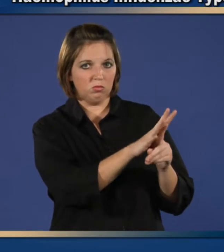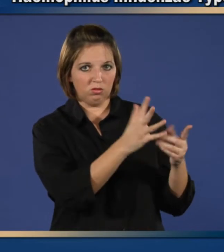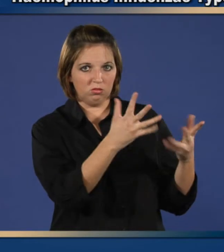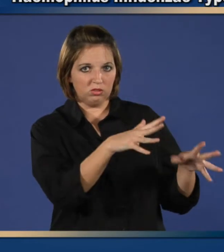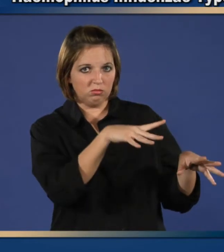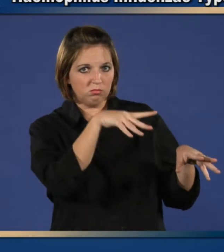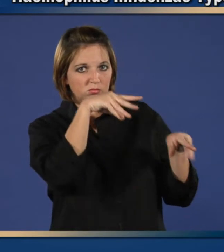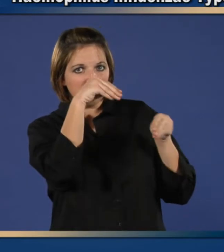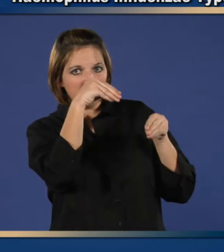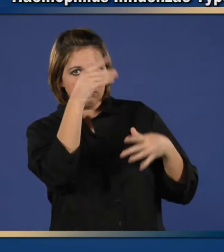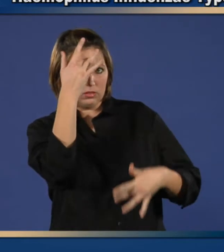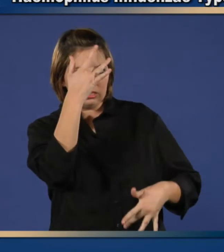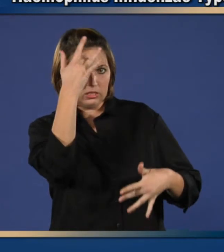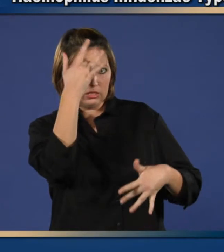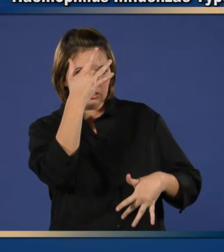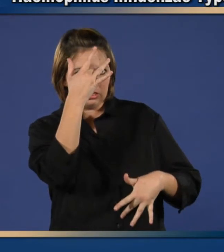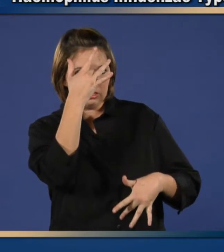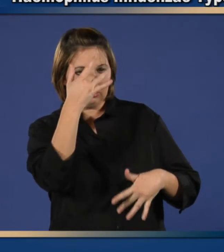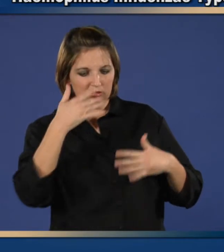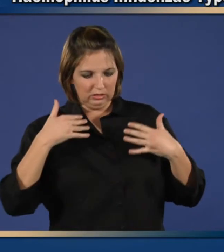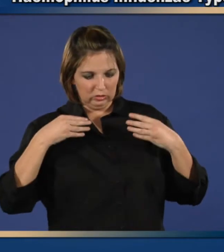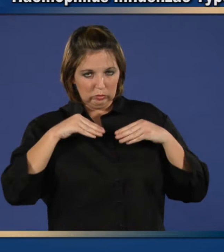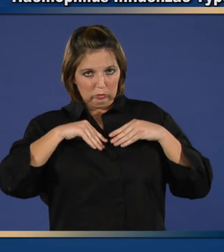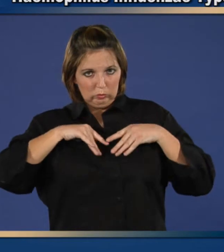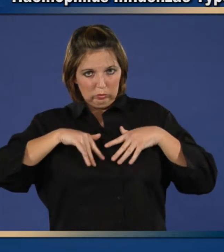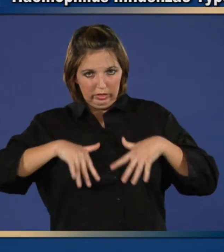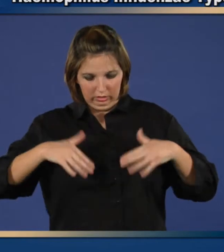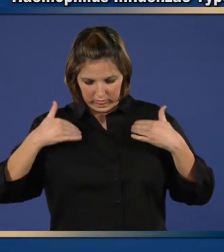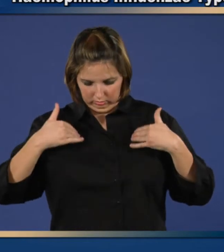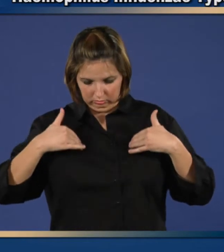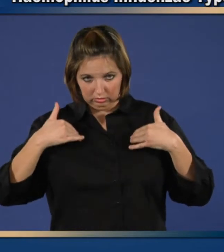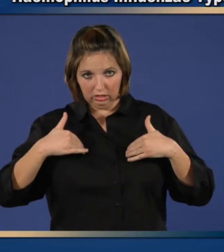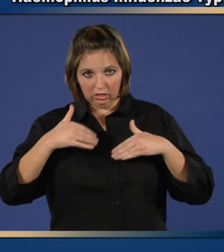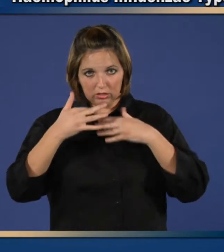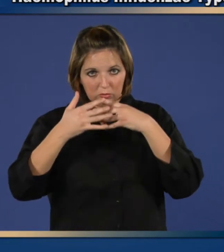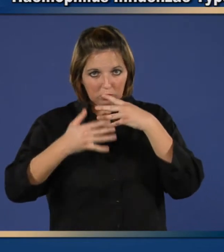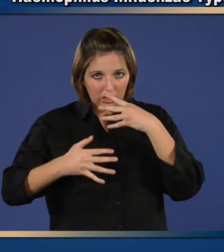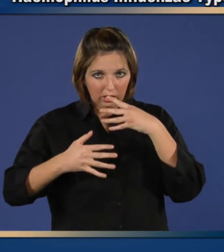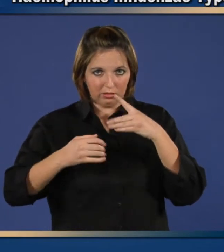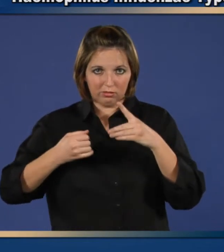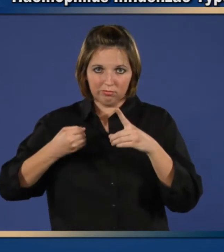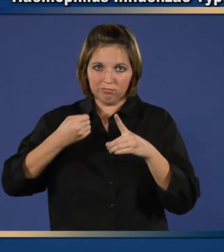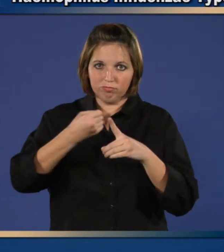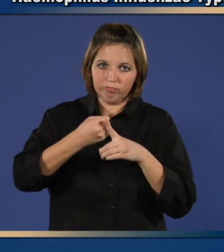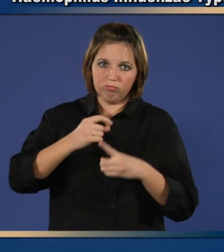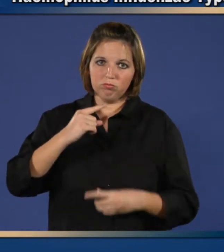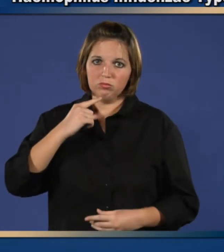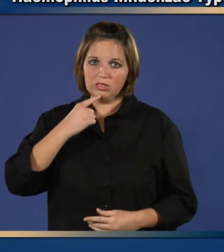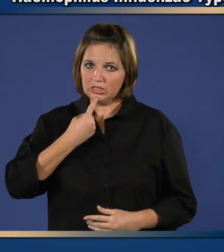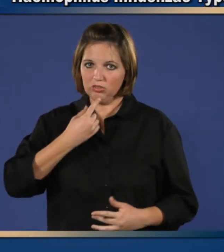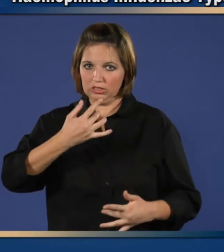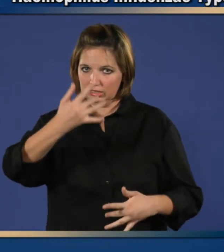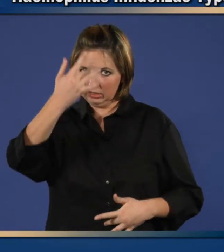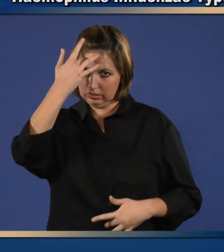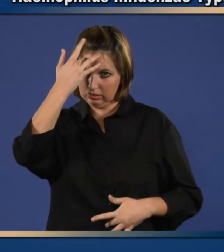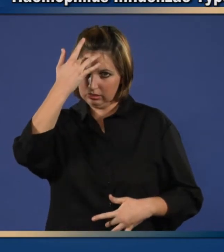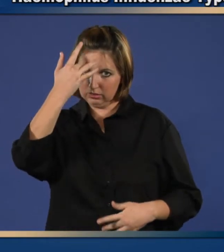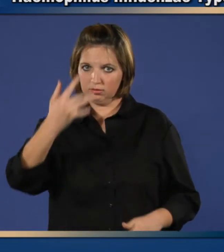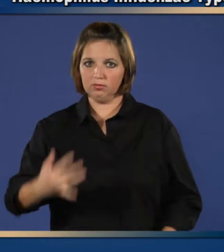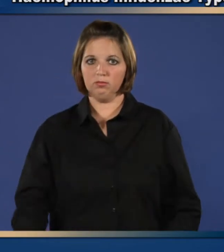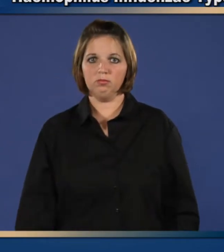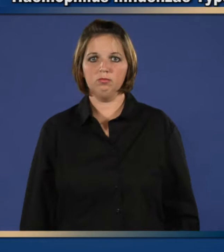But sometimes the germs spread into the lungs or the bloodstream, and then Hib can cause